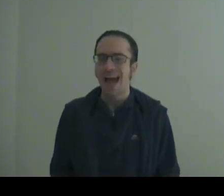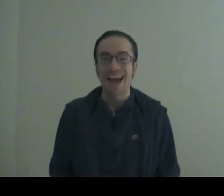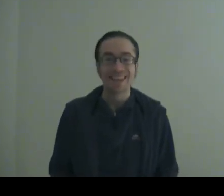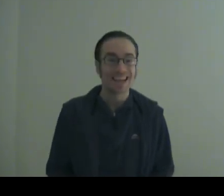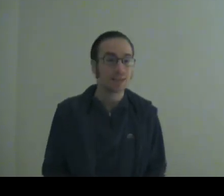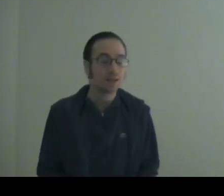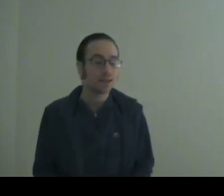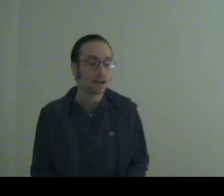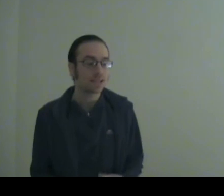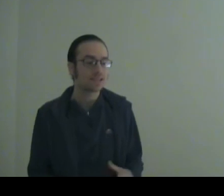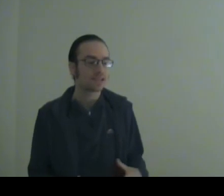I like the nice